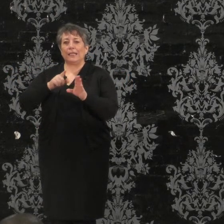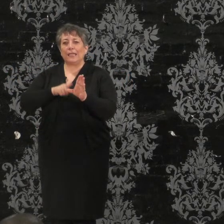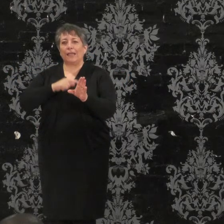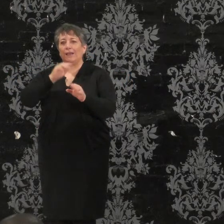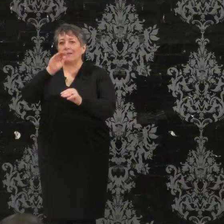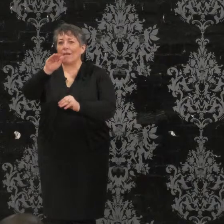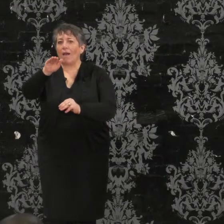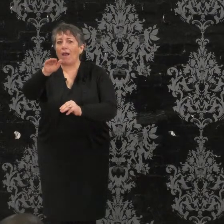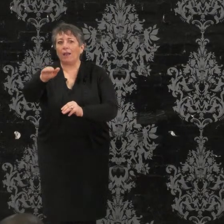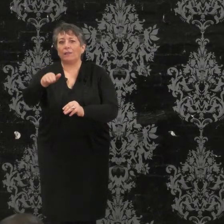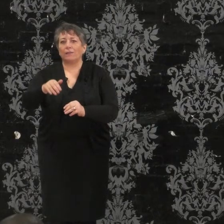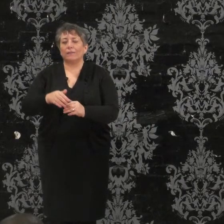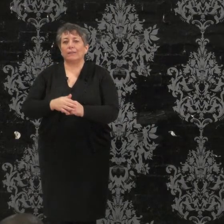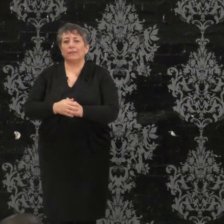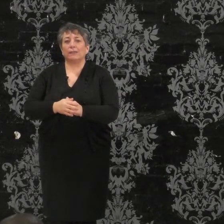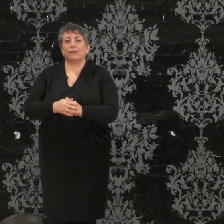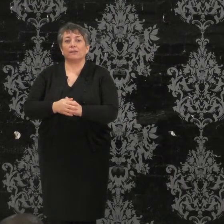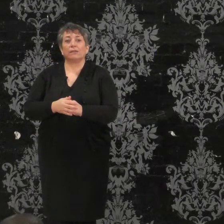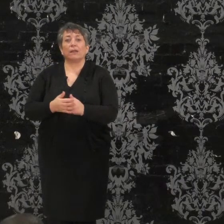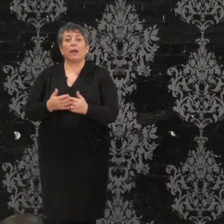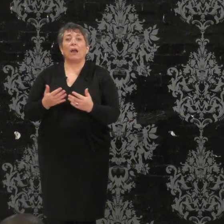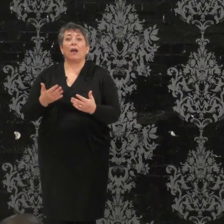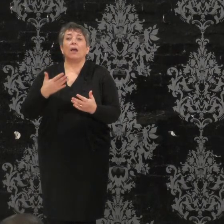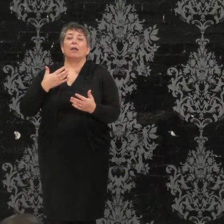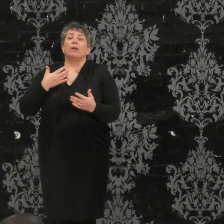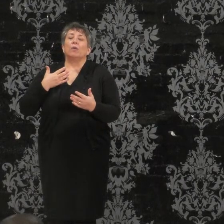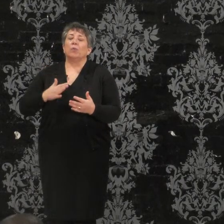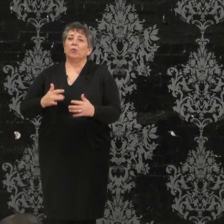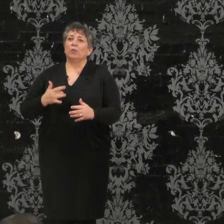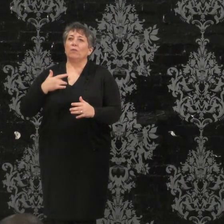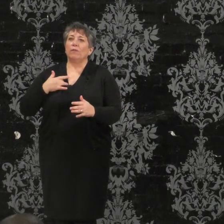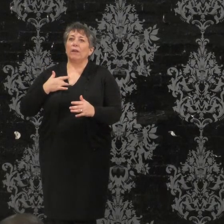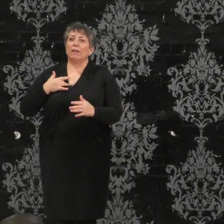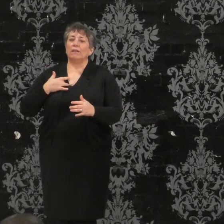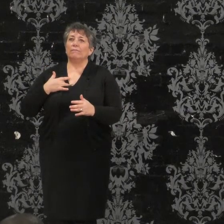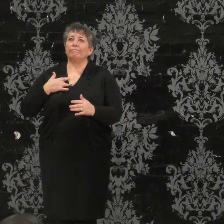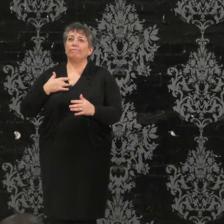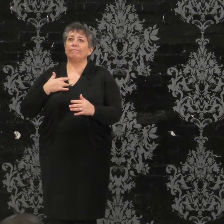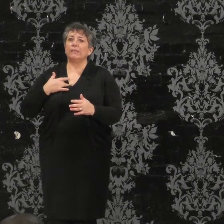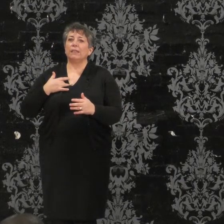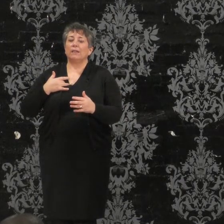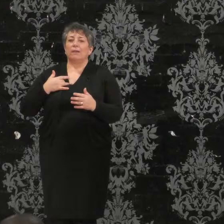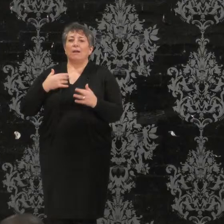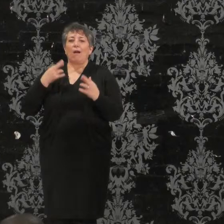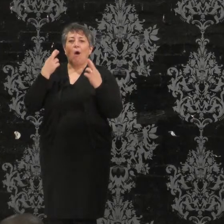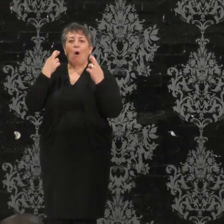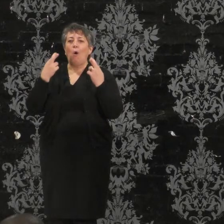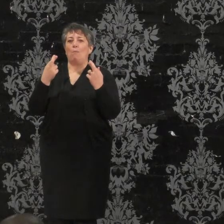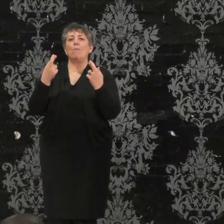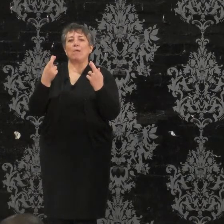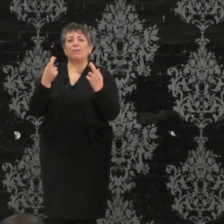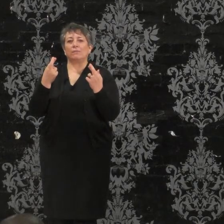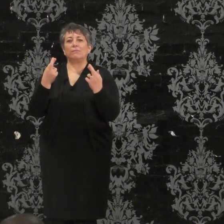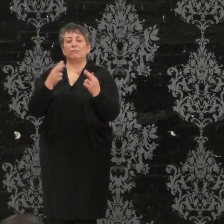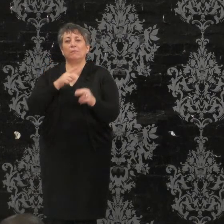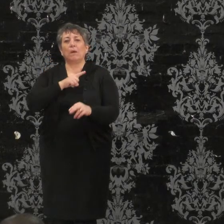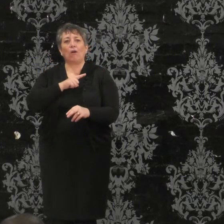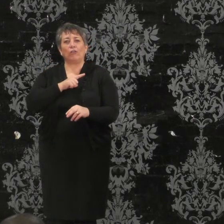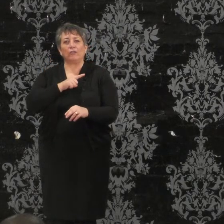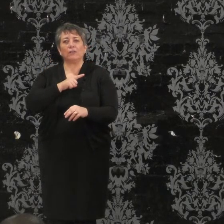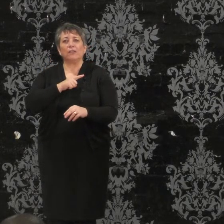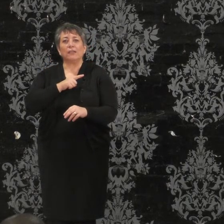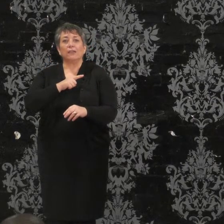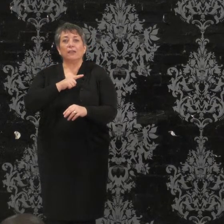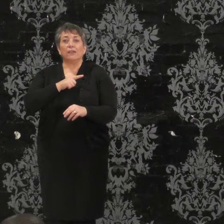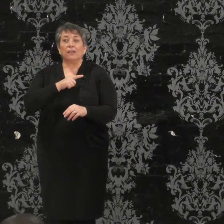and ultimately a message of optimism and hope. Because I believe we not only have